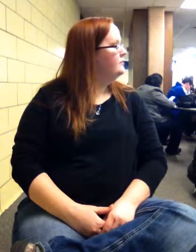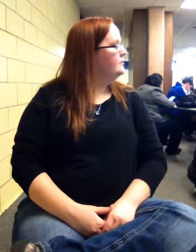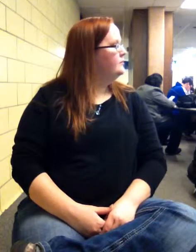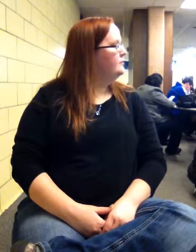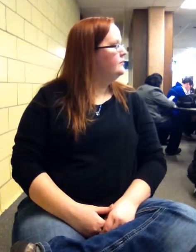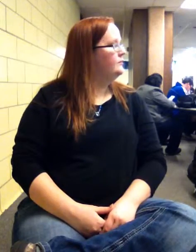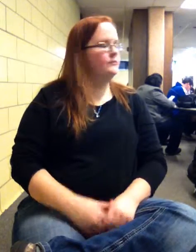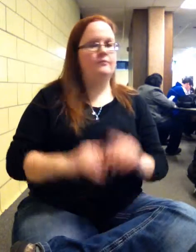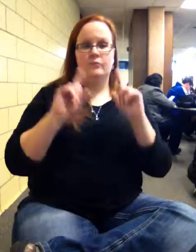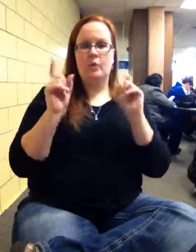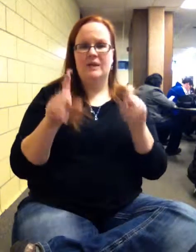Questions or comments on that?